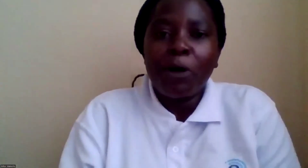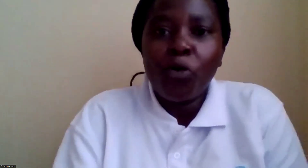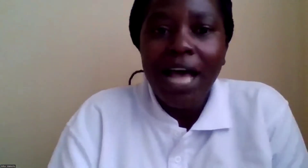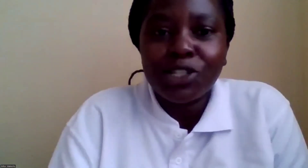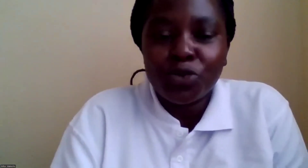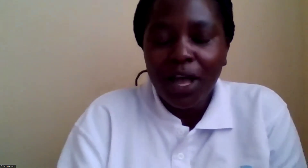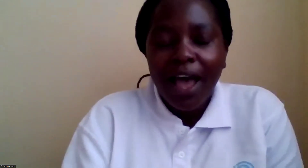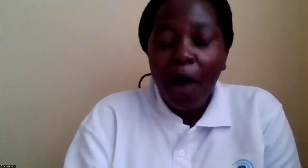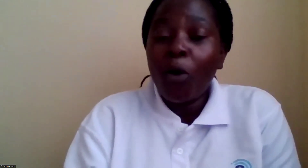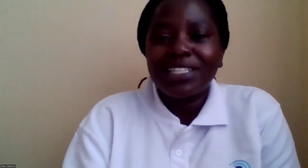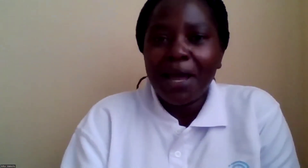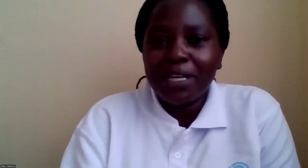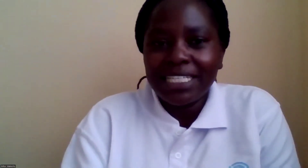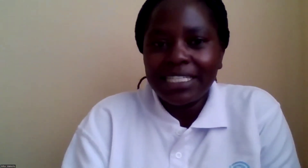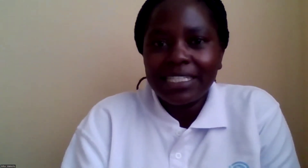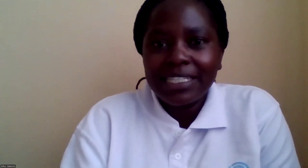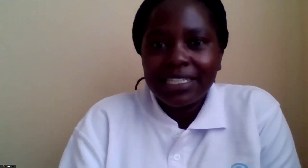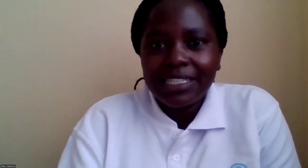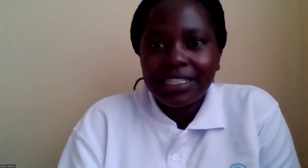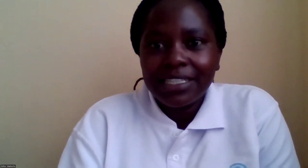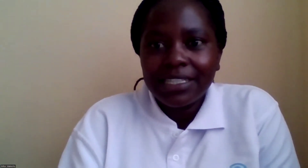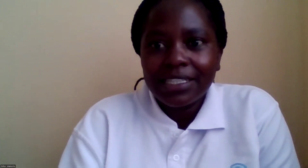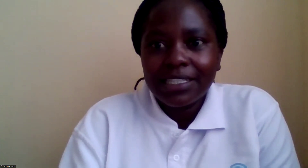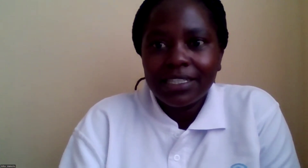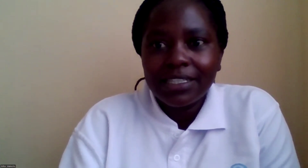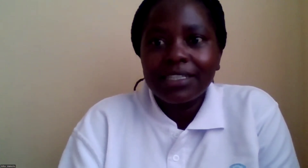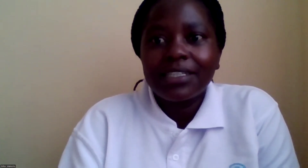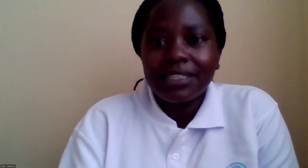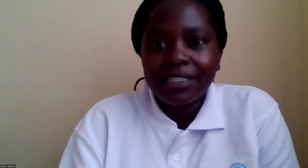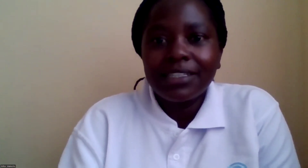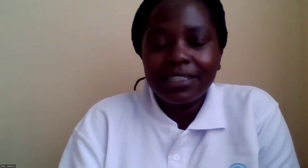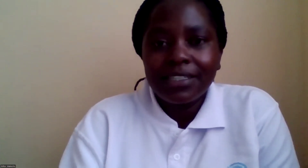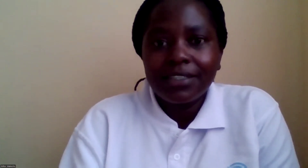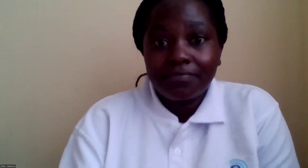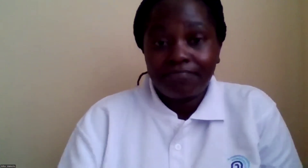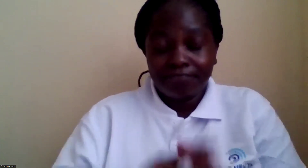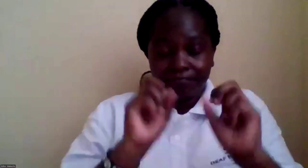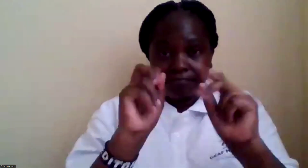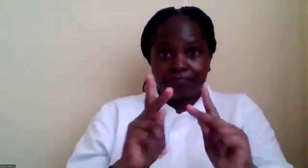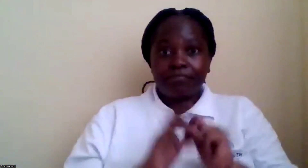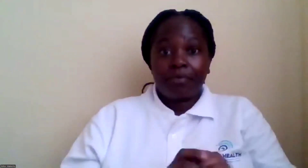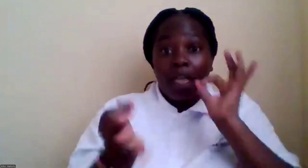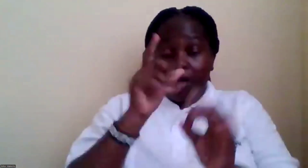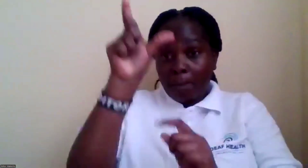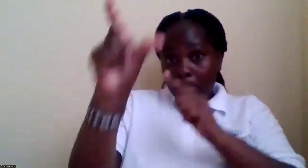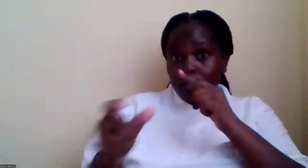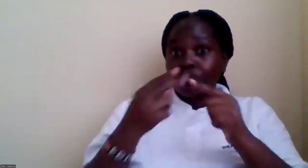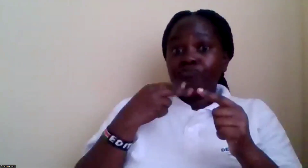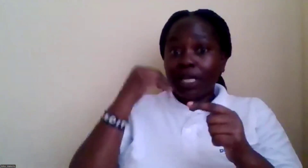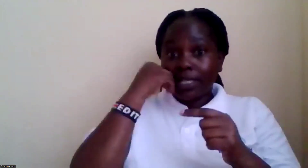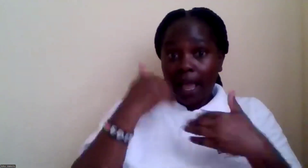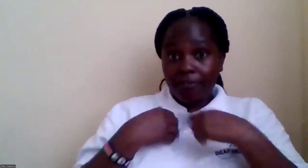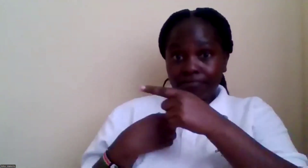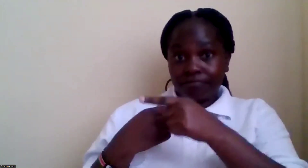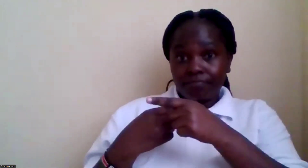For someone who has diabetes. Okay. So if it's for someone who is diabetic, the